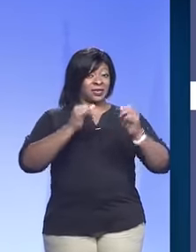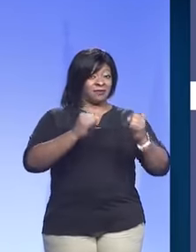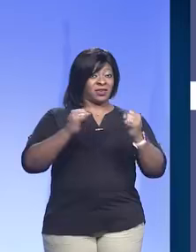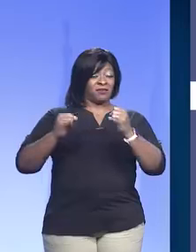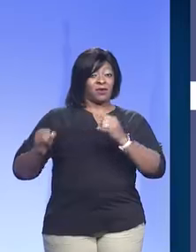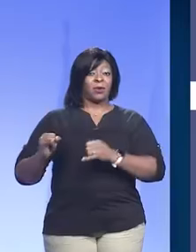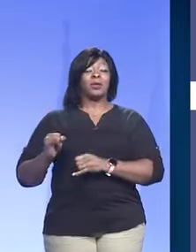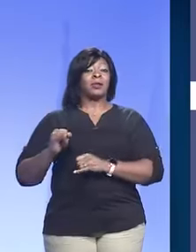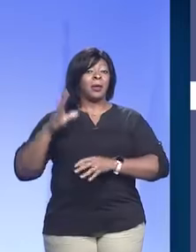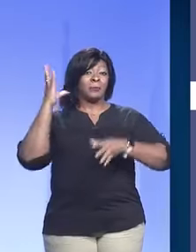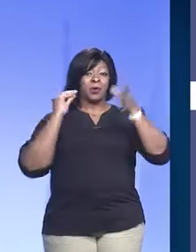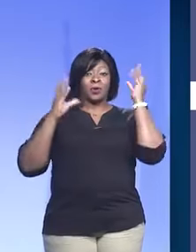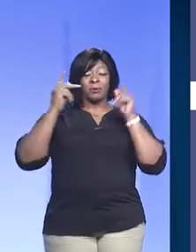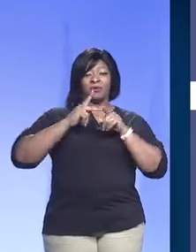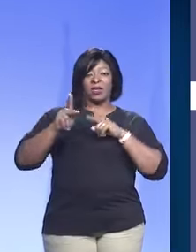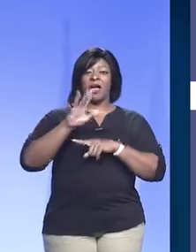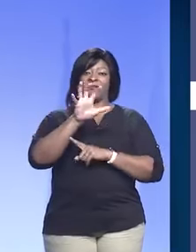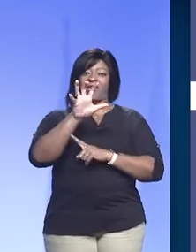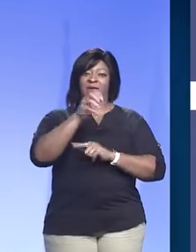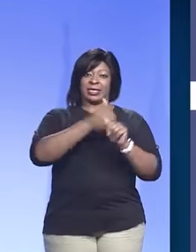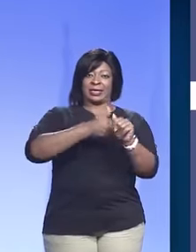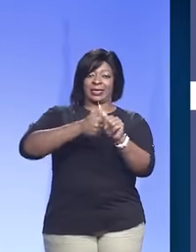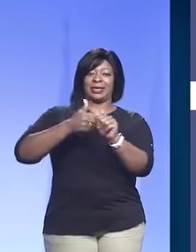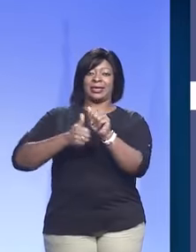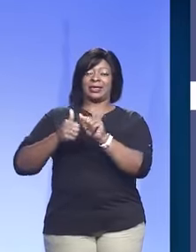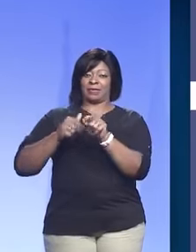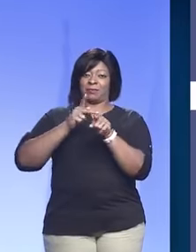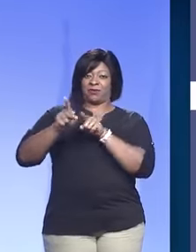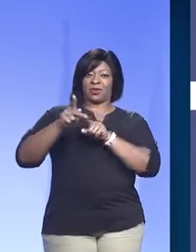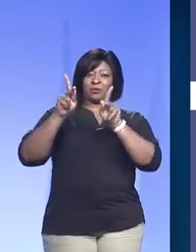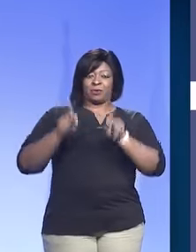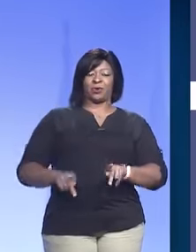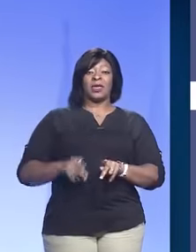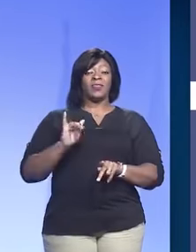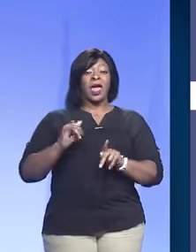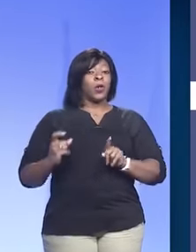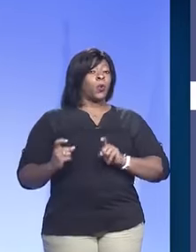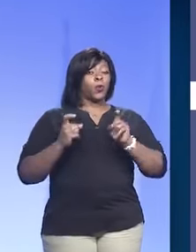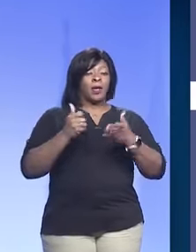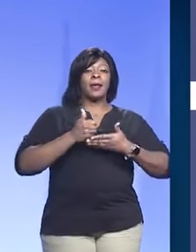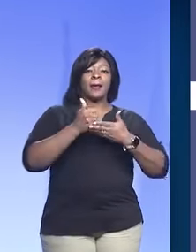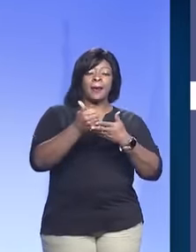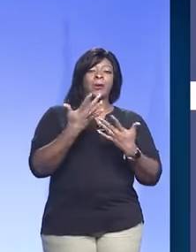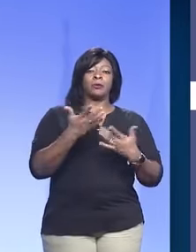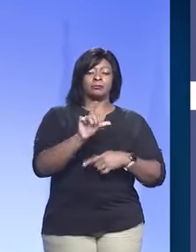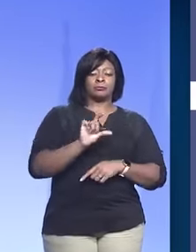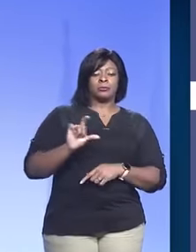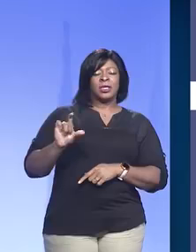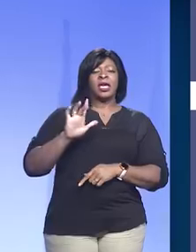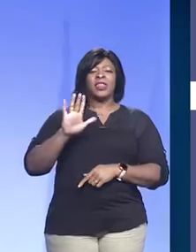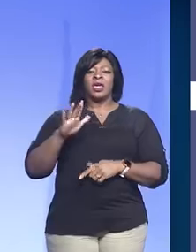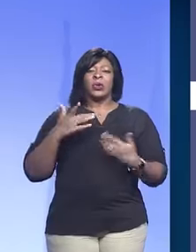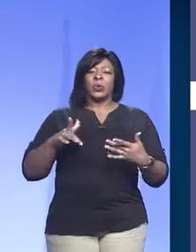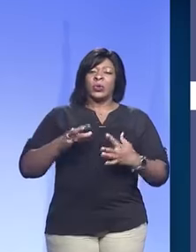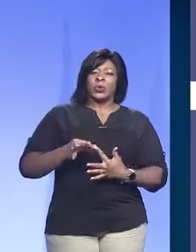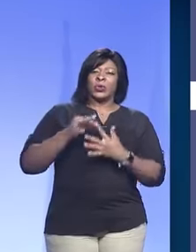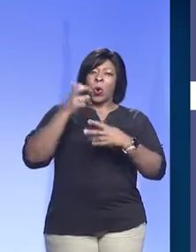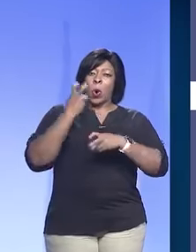beauty professionals is $500. And this award is used to help offset the relatively